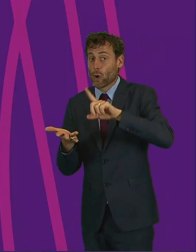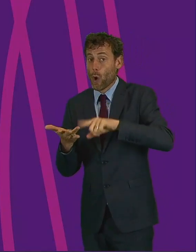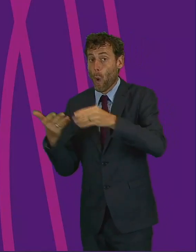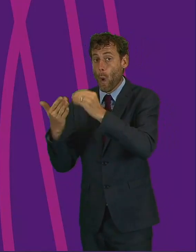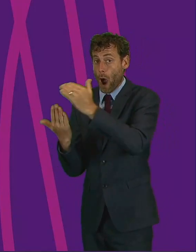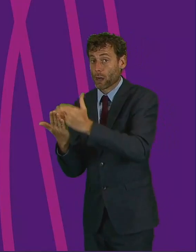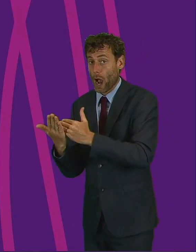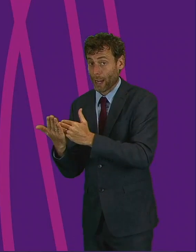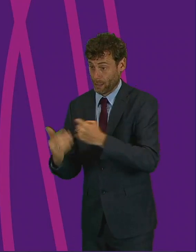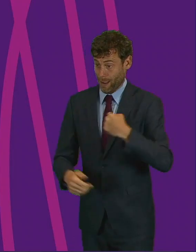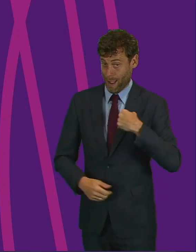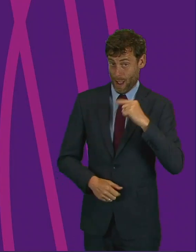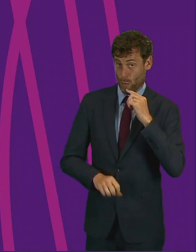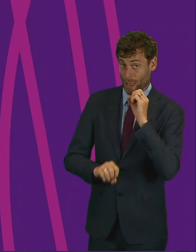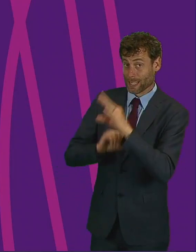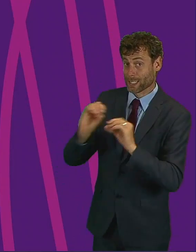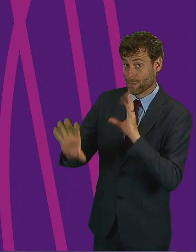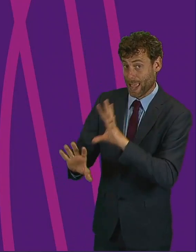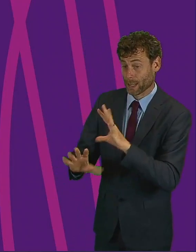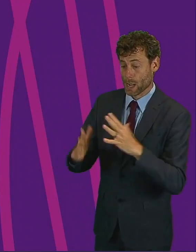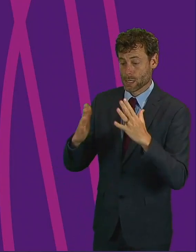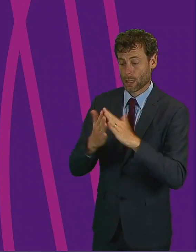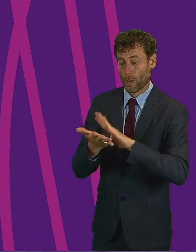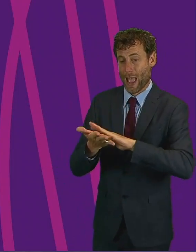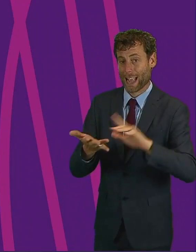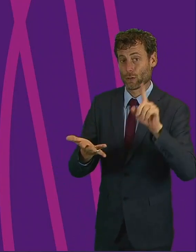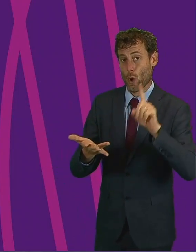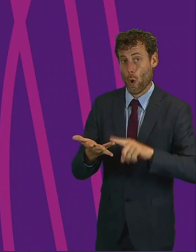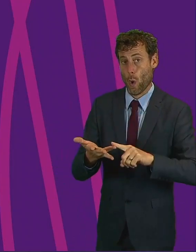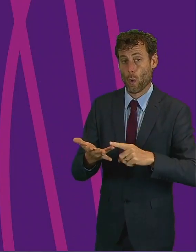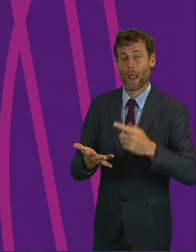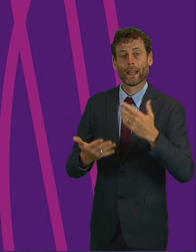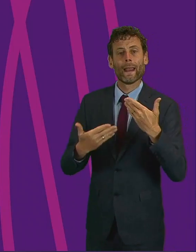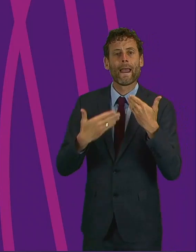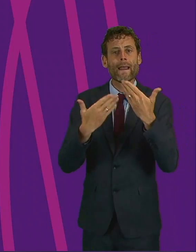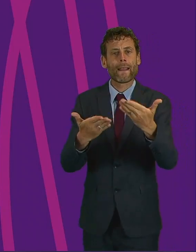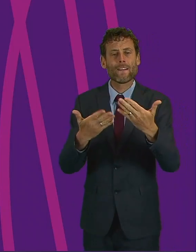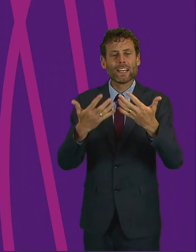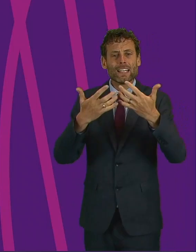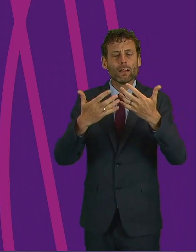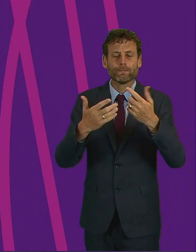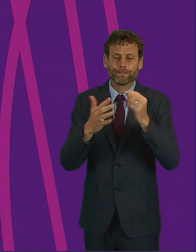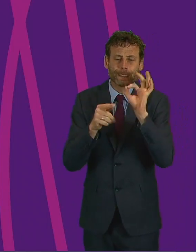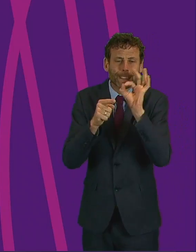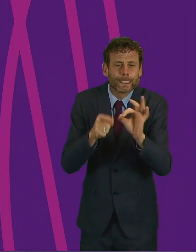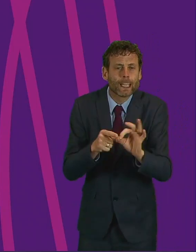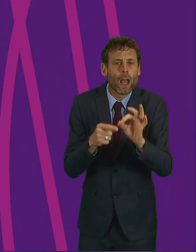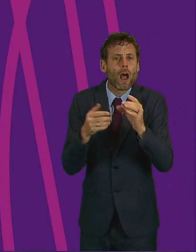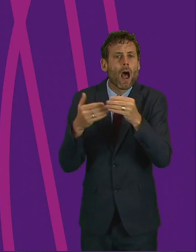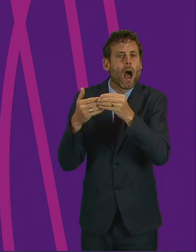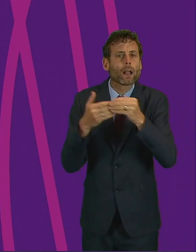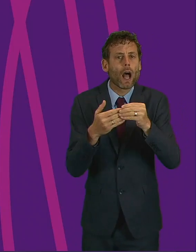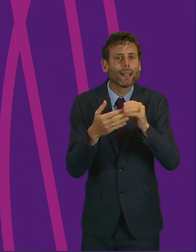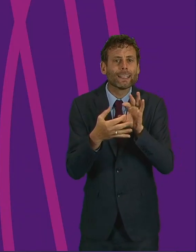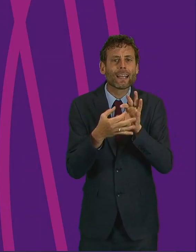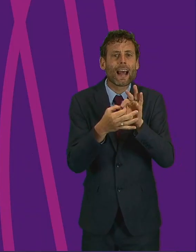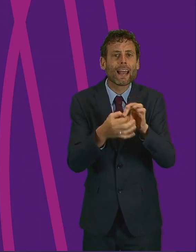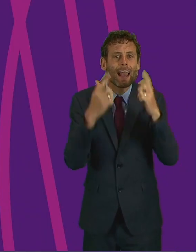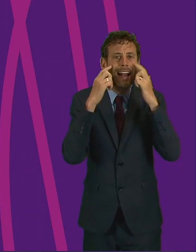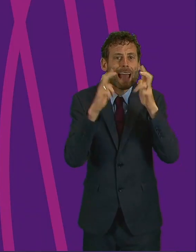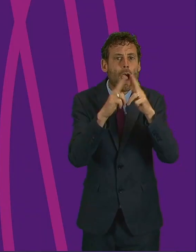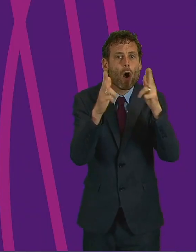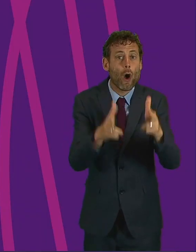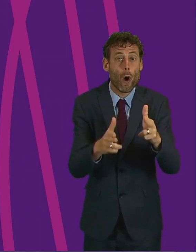to refer to here. The WHO issued technical guidance on infection prevention and control in long-term care facilities